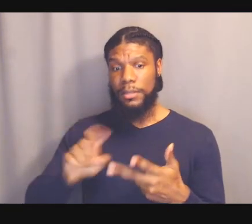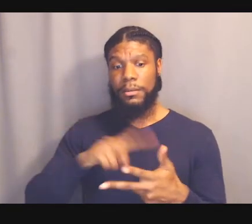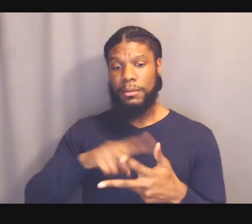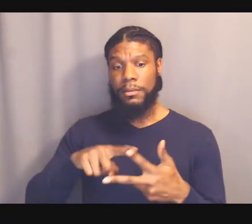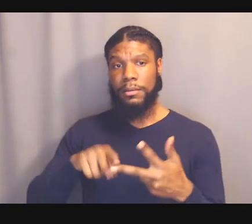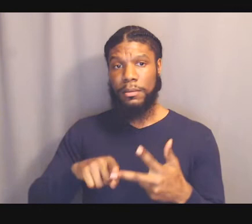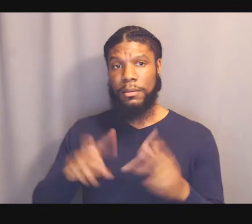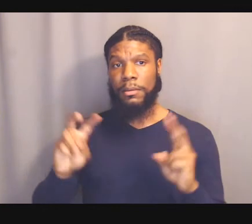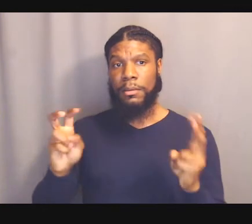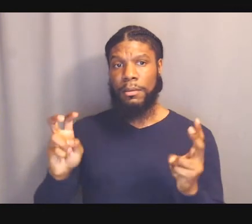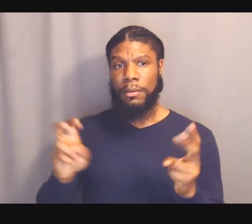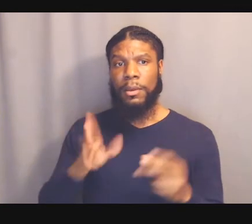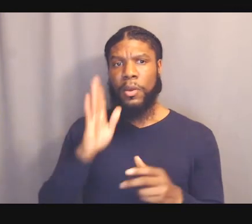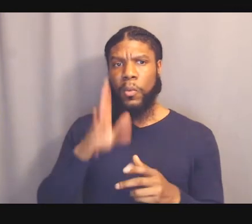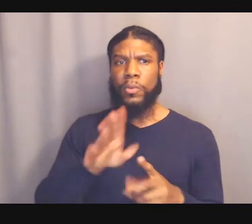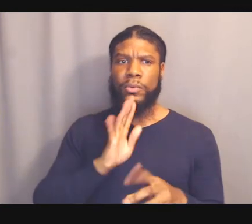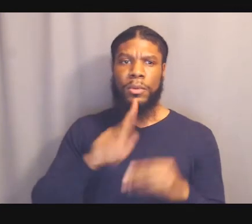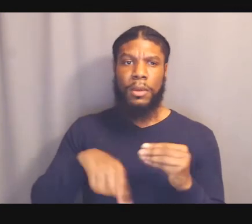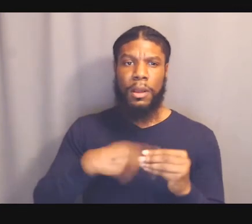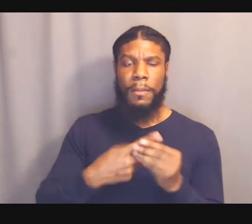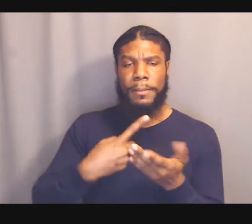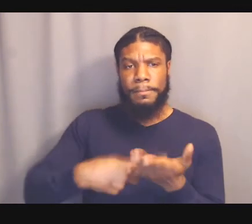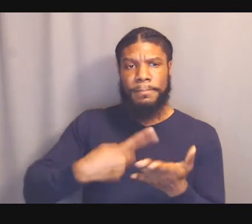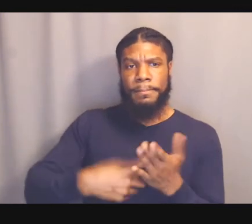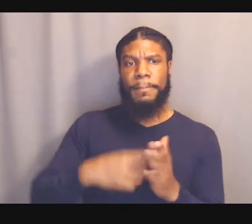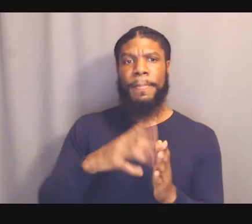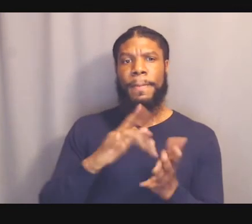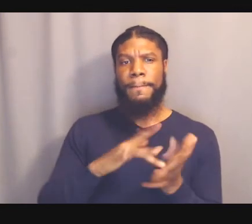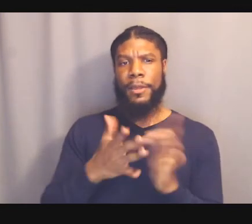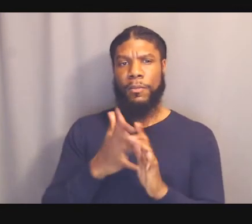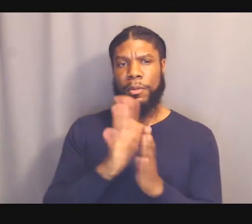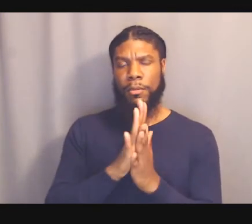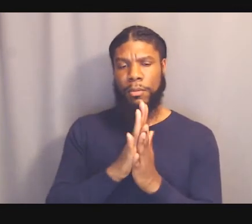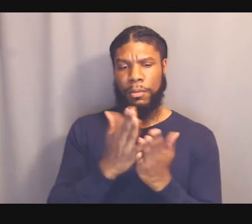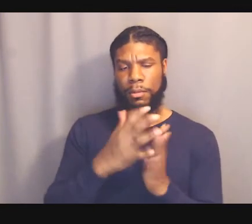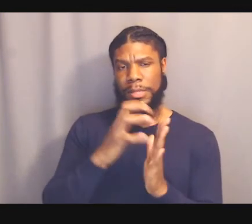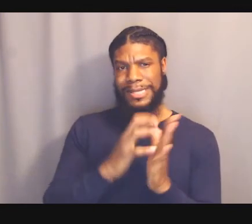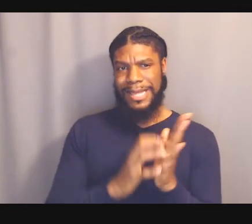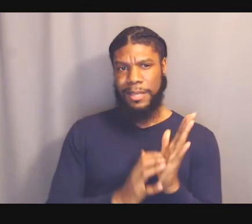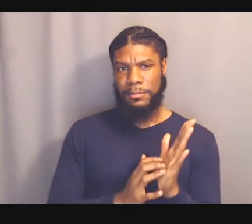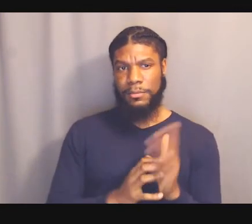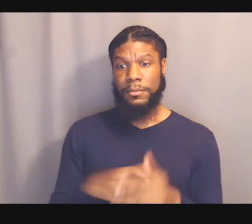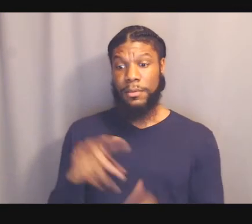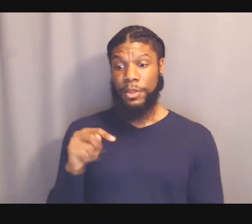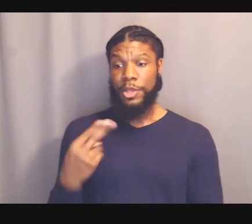with some biblical text. Then Thursday, we got Thirsty Thursday.